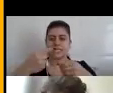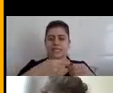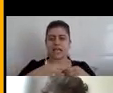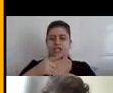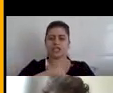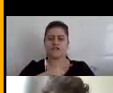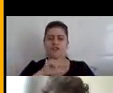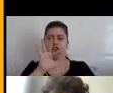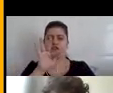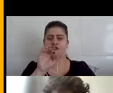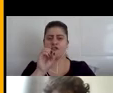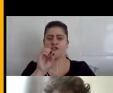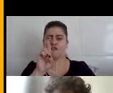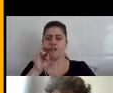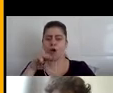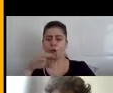since